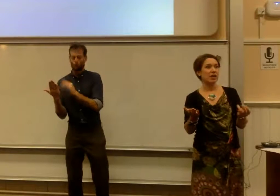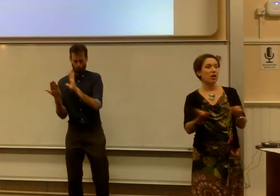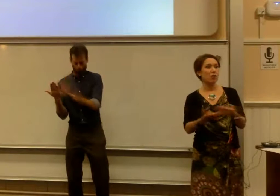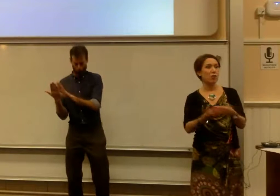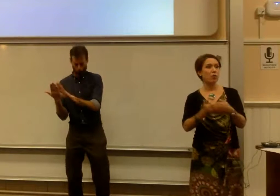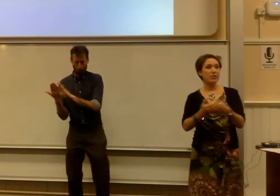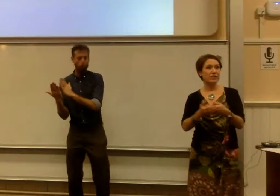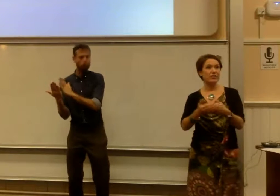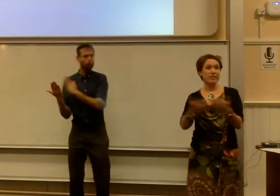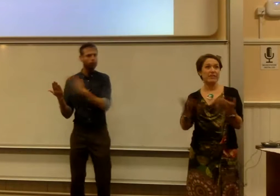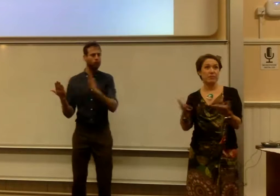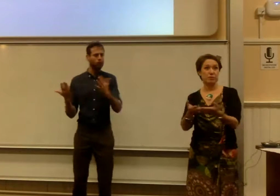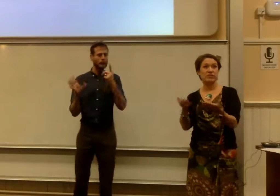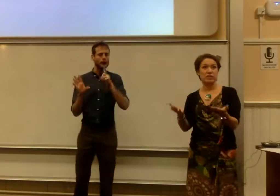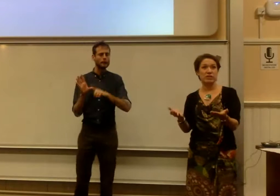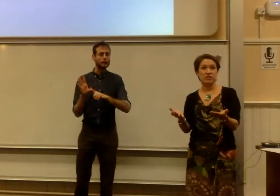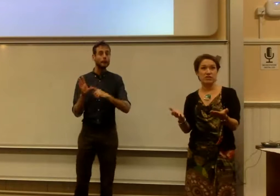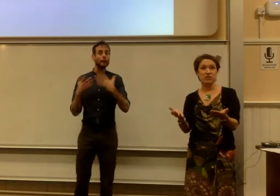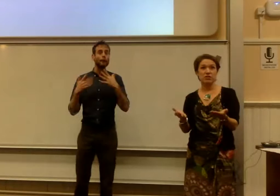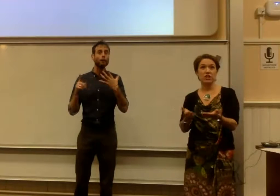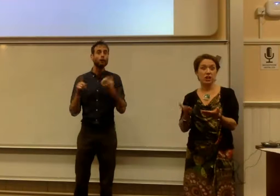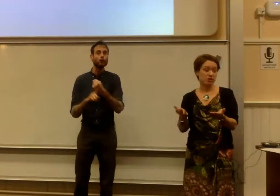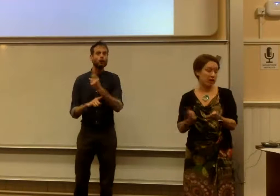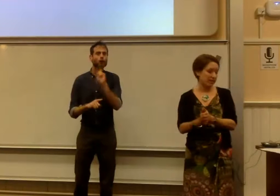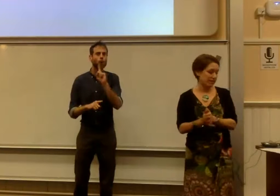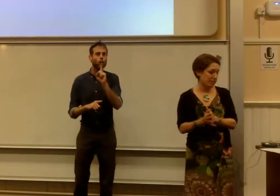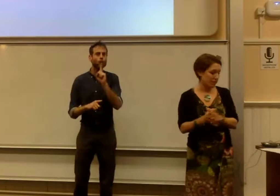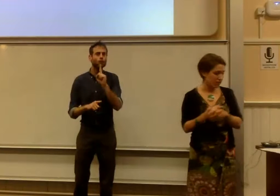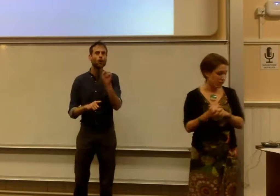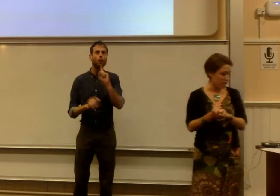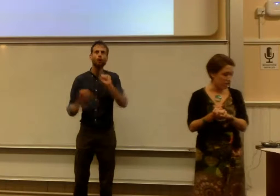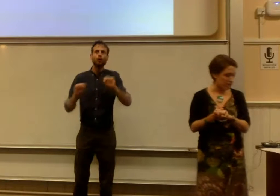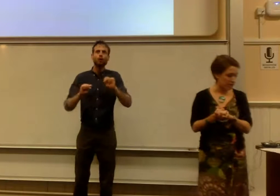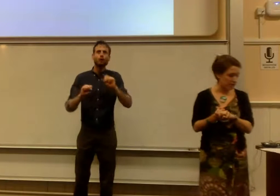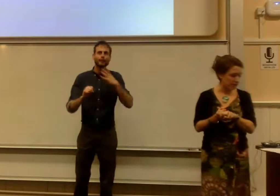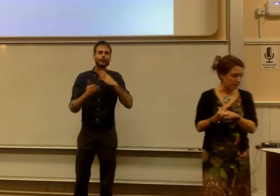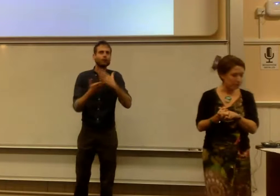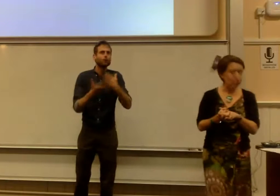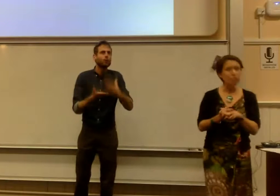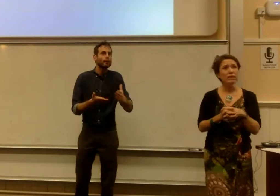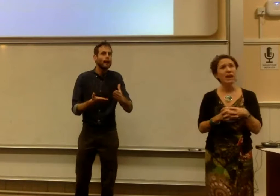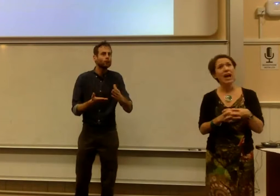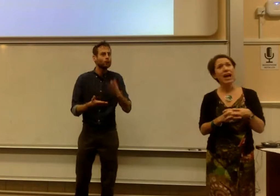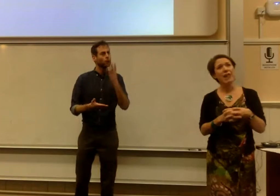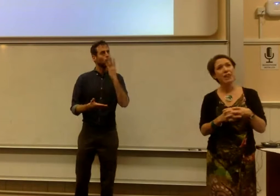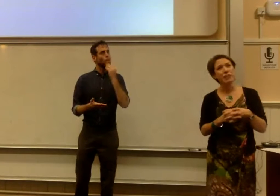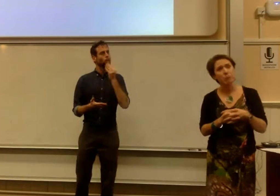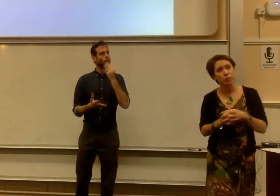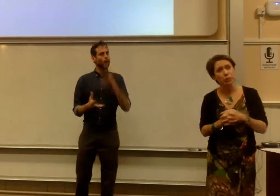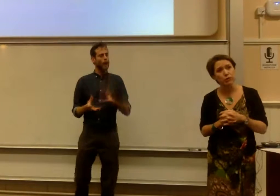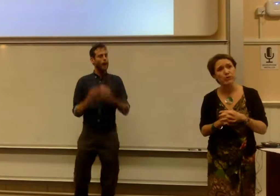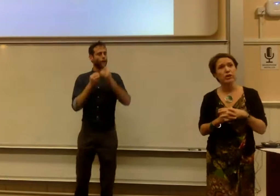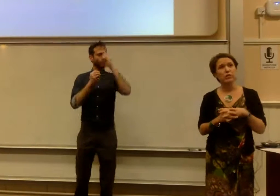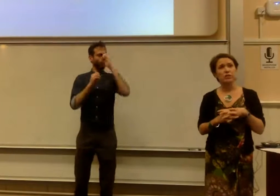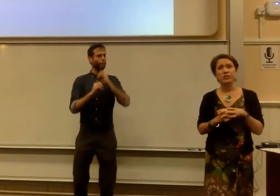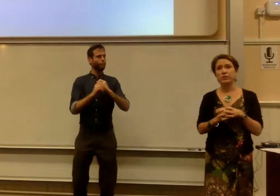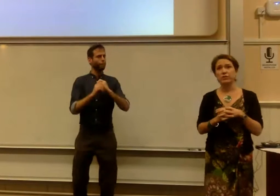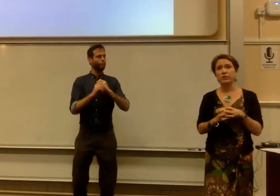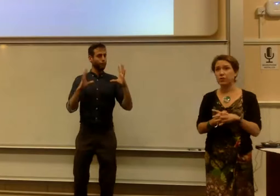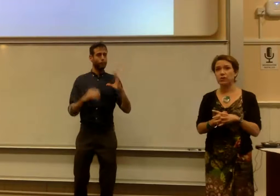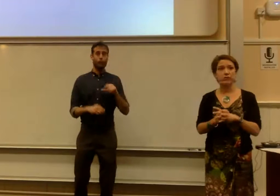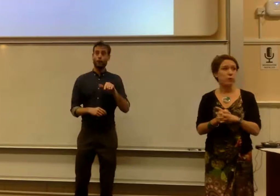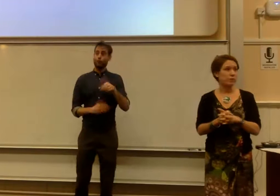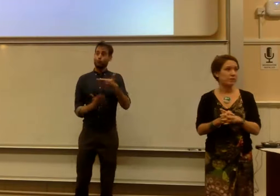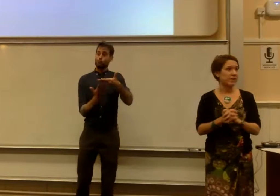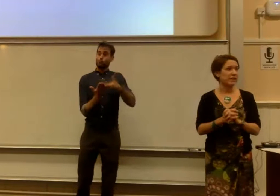idea of what things we still needed to address as a matter of urgency. And that report, which is